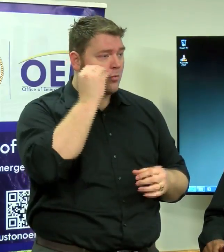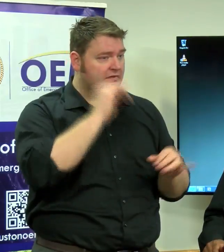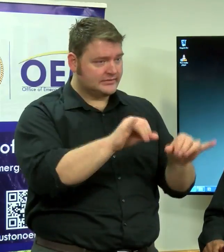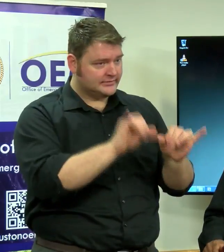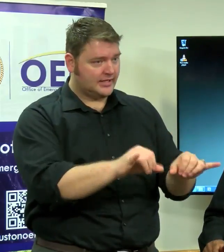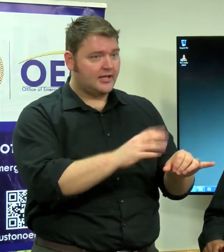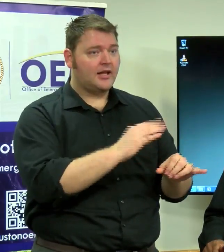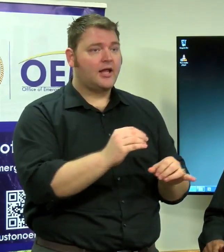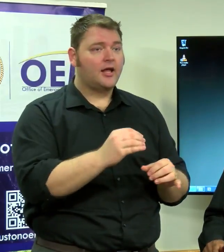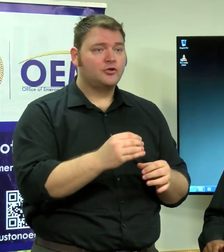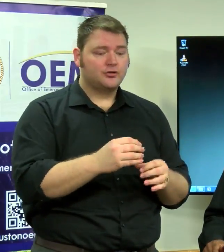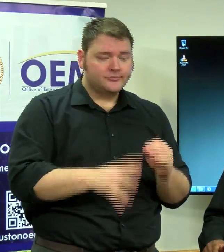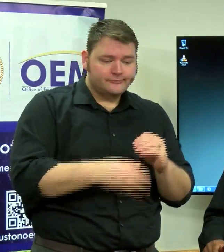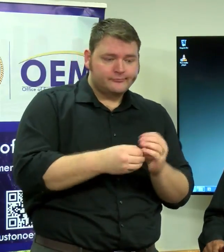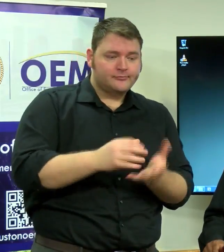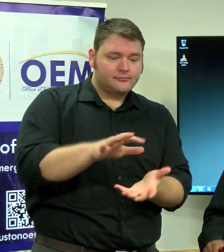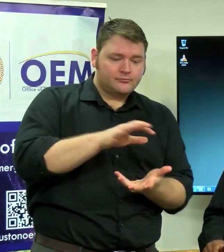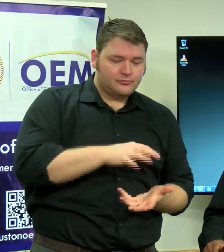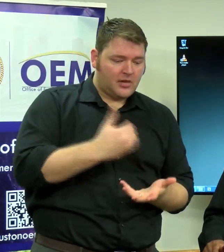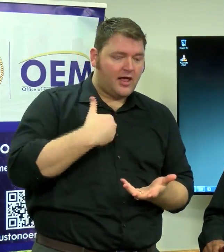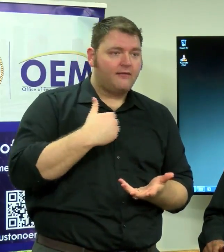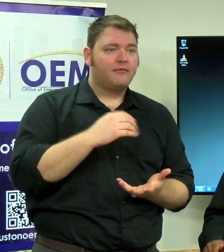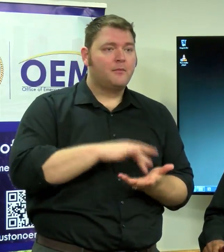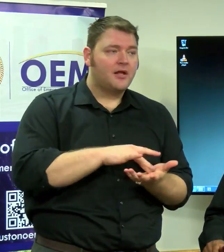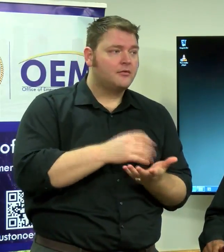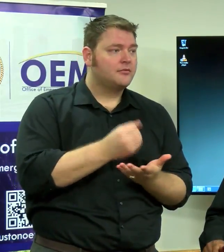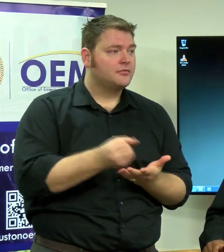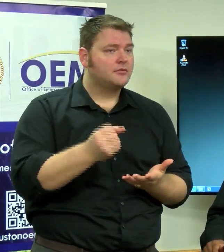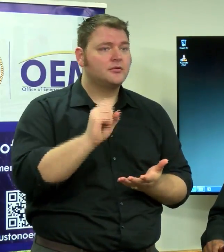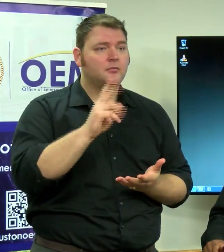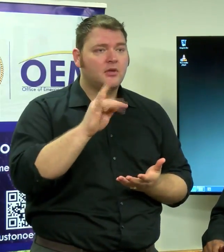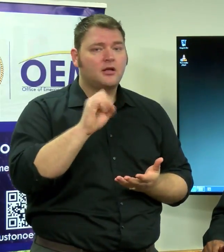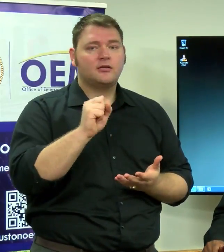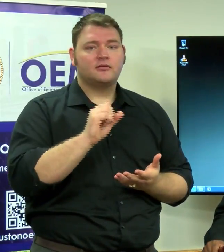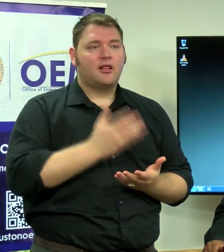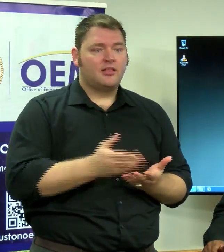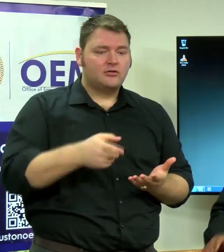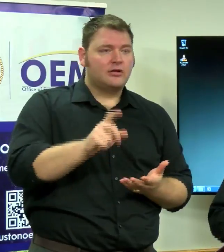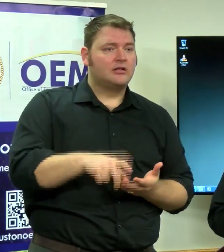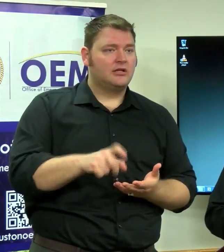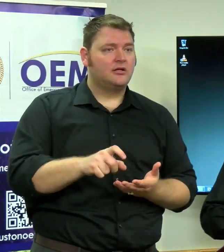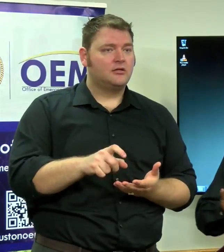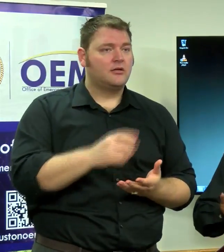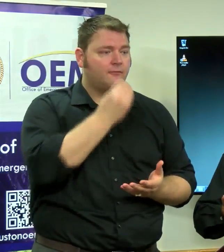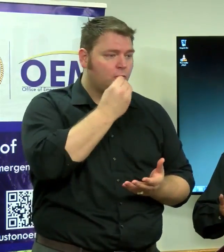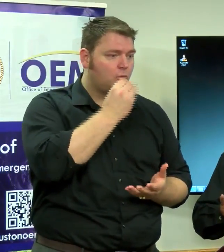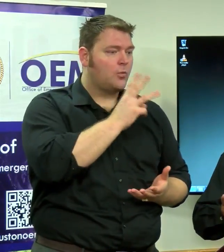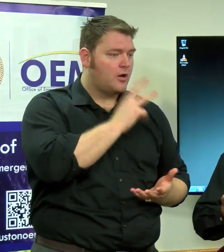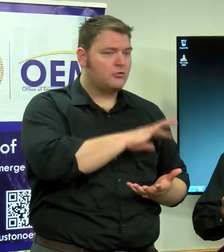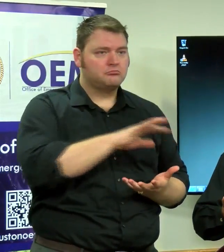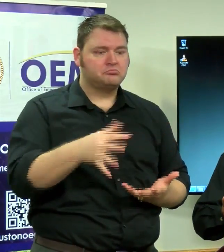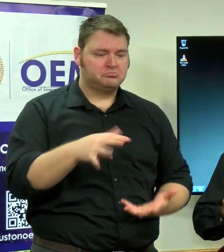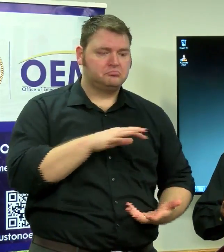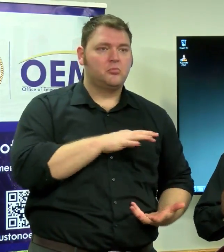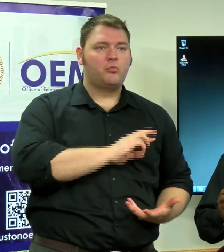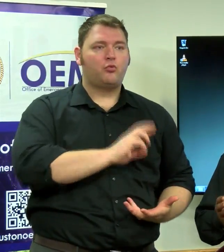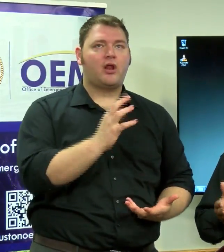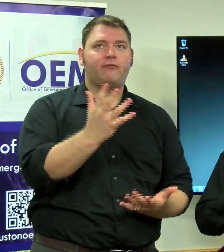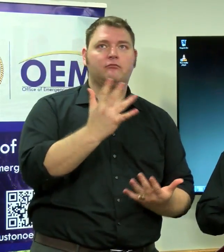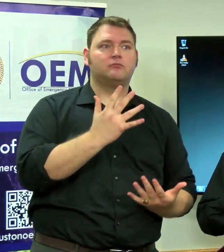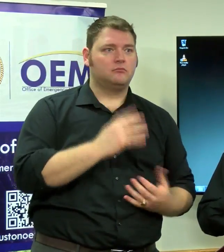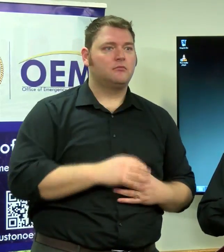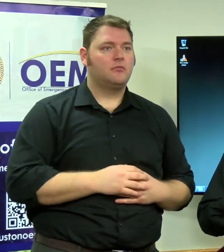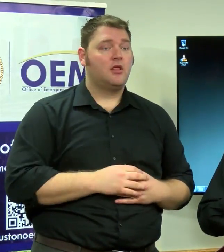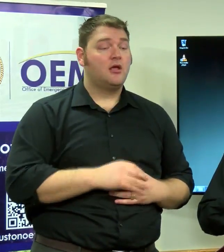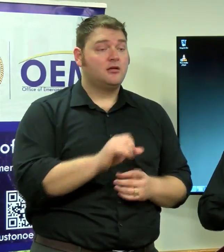of that nature. Now, what we also attempted to do is that as the situation changed, for example, and